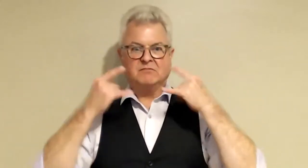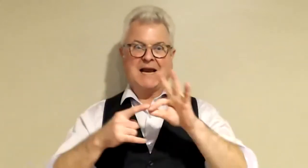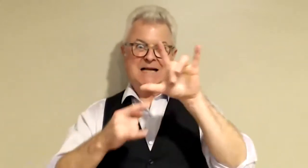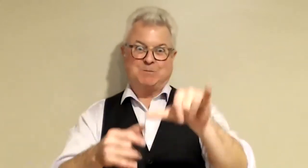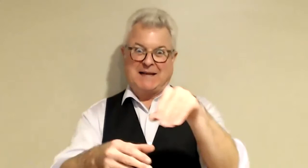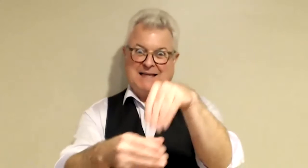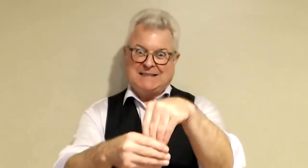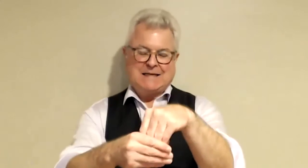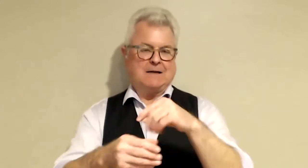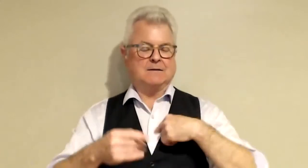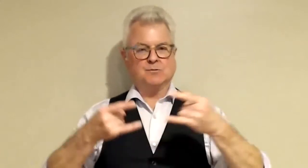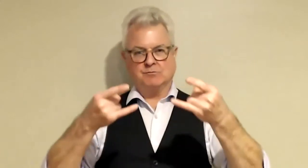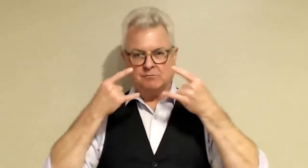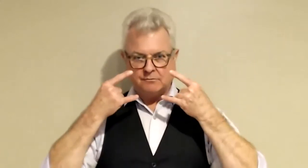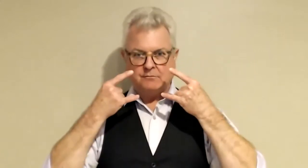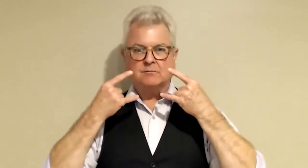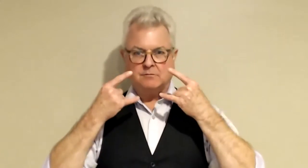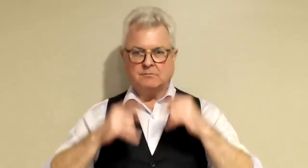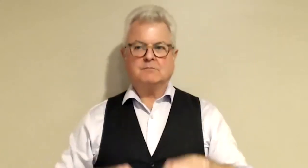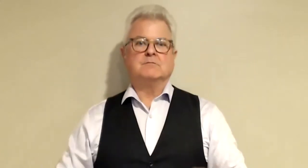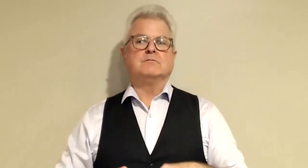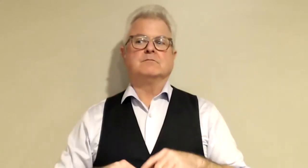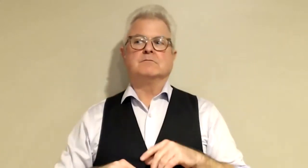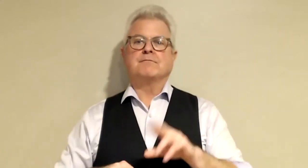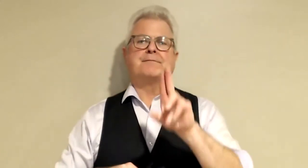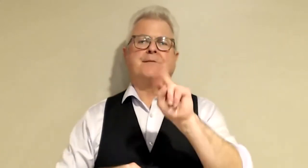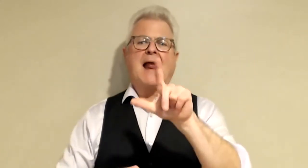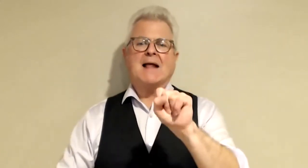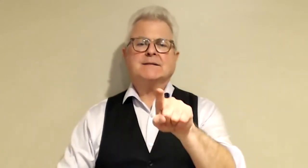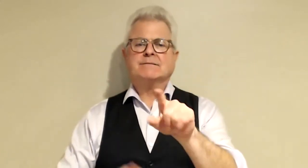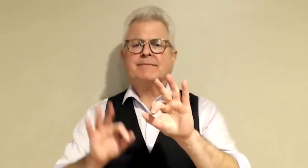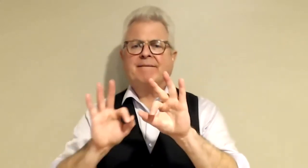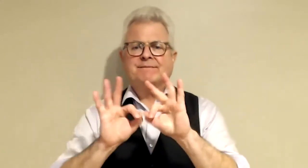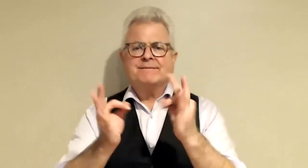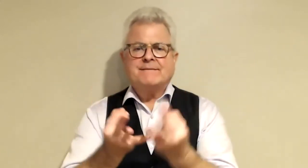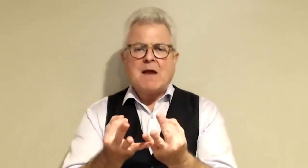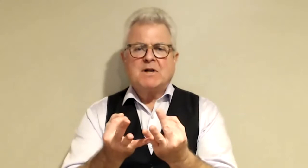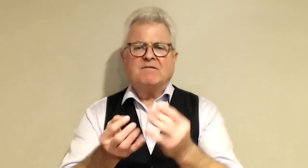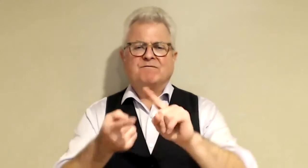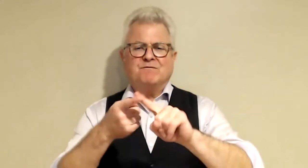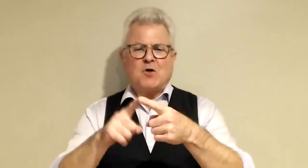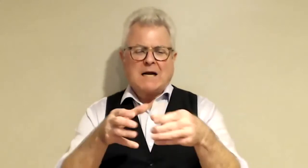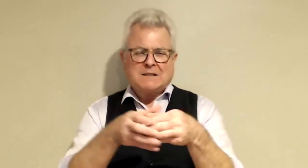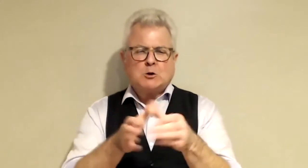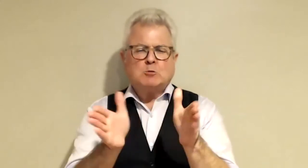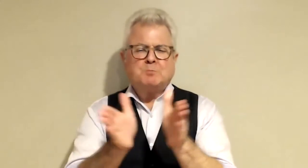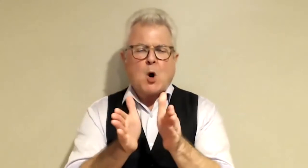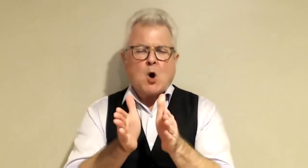So I would recommend wearing a mask at all times, especially when you're indoors or outdoors in another country. Now, if you're visiting friends